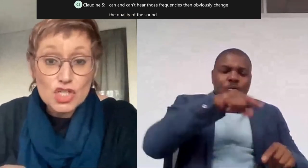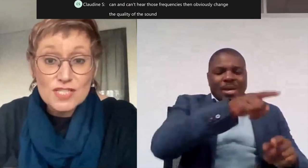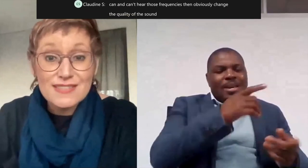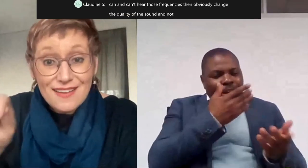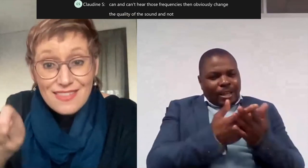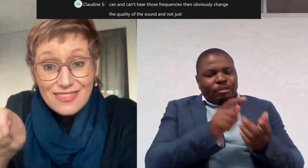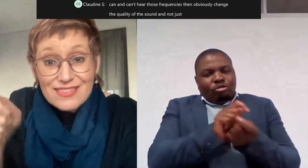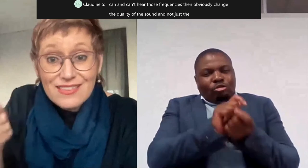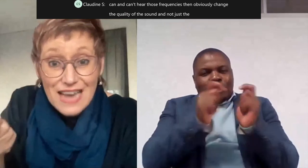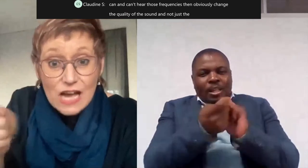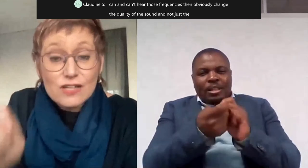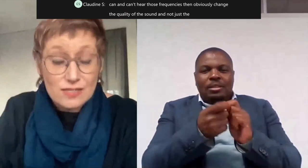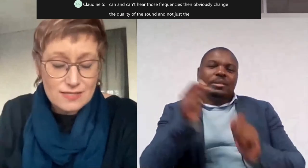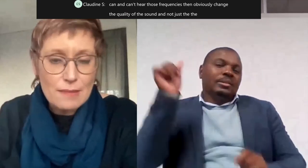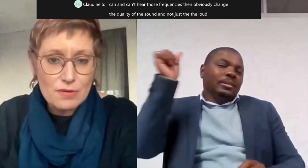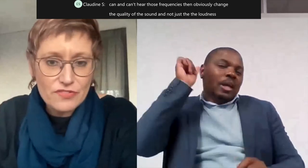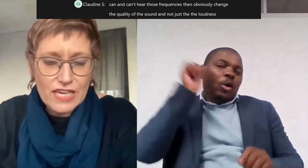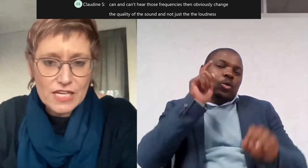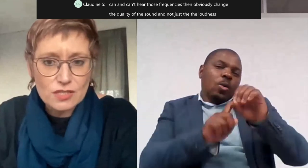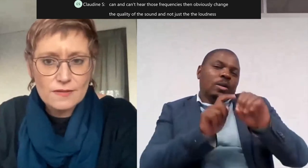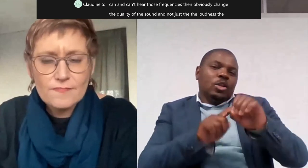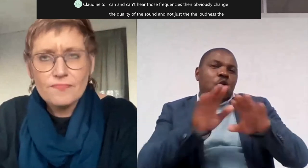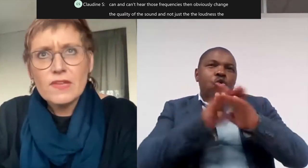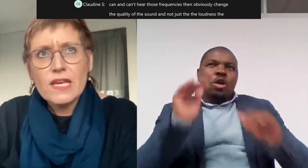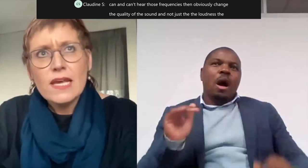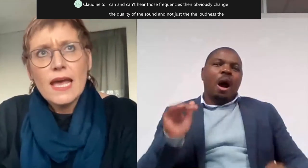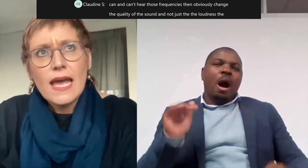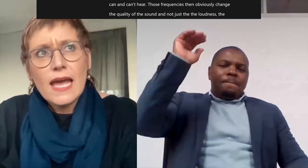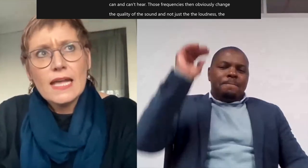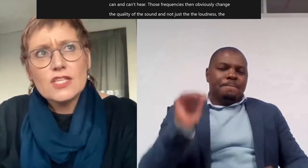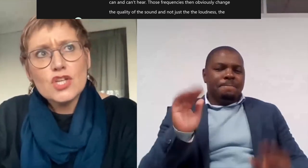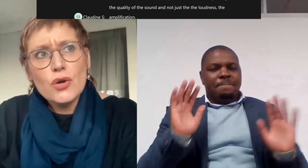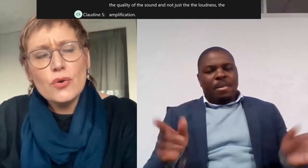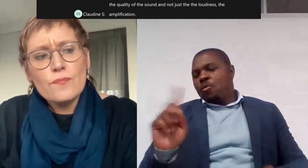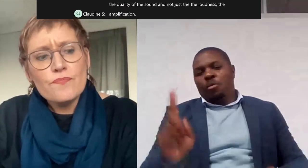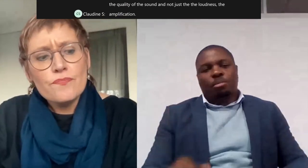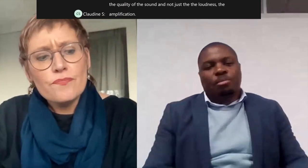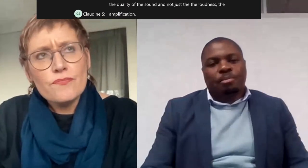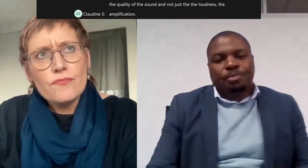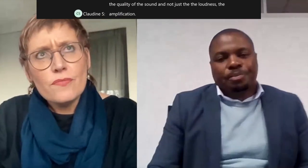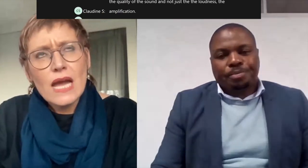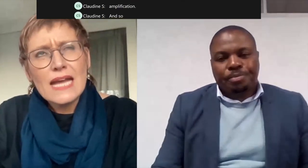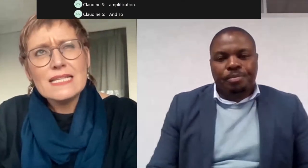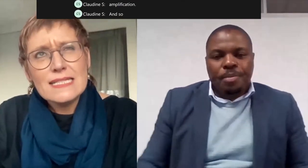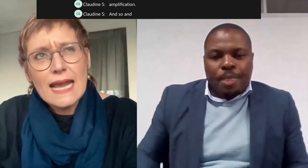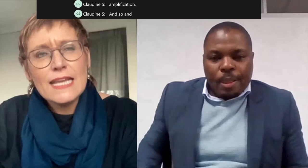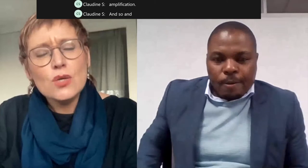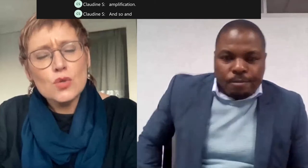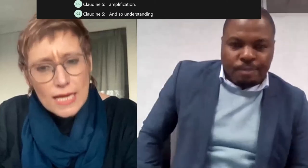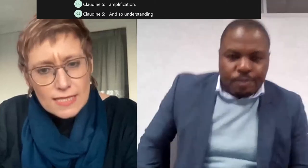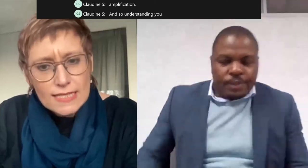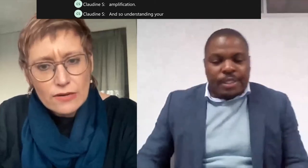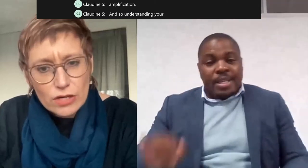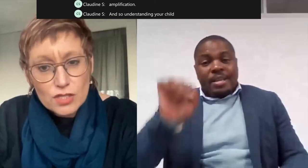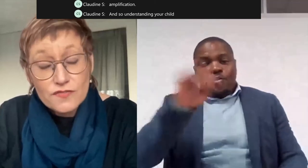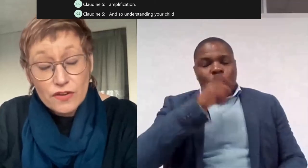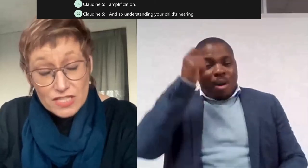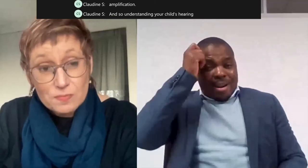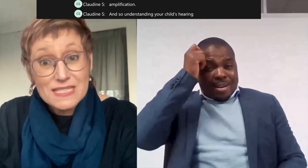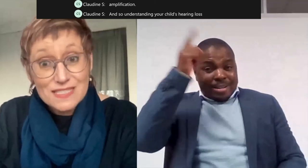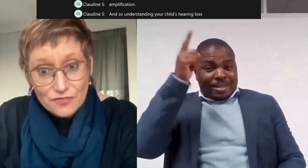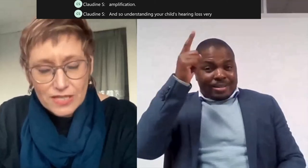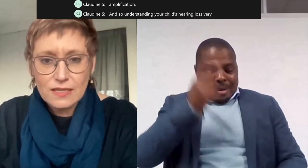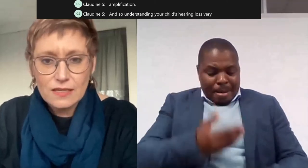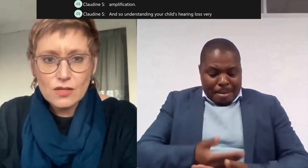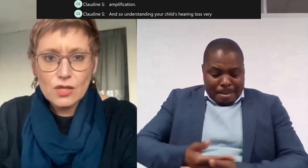the sound and not just the loudness, the amplification. And so understanding your child's hearing